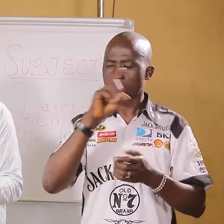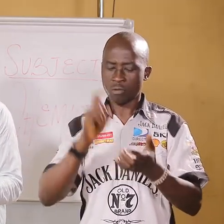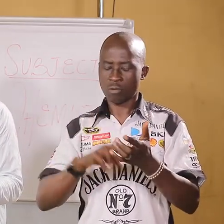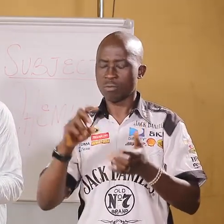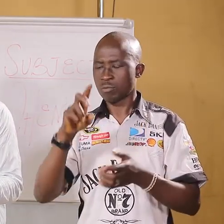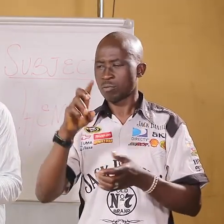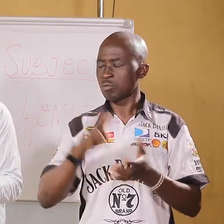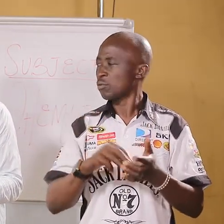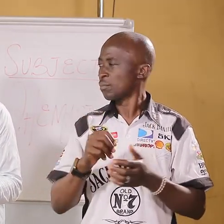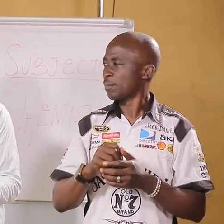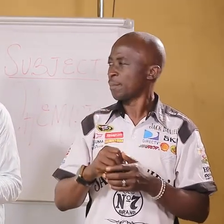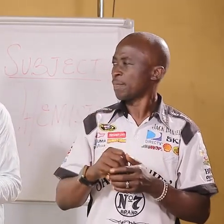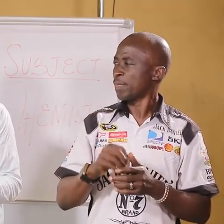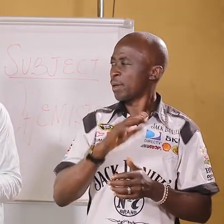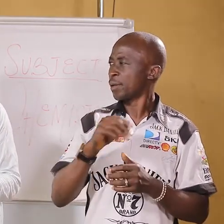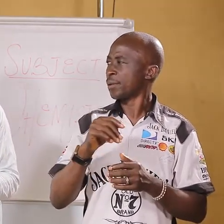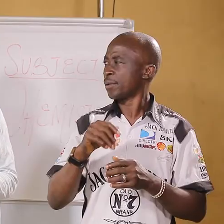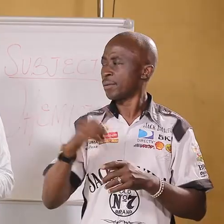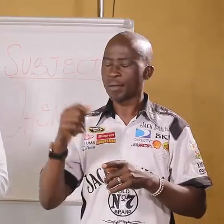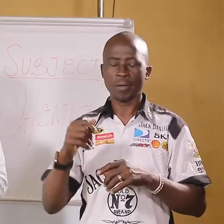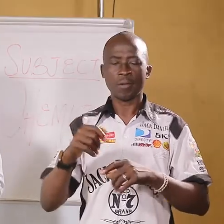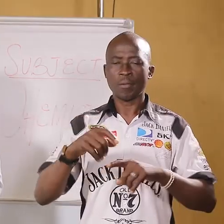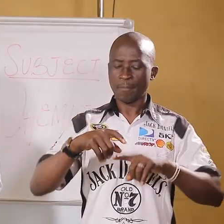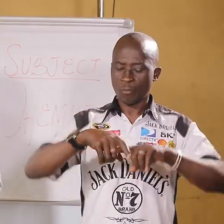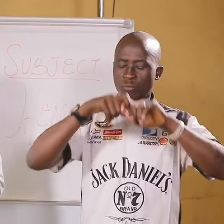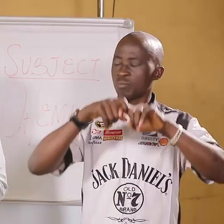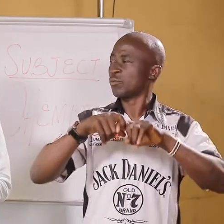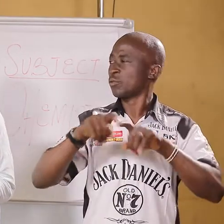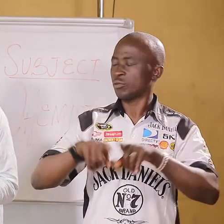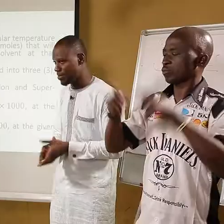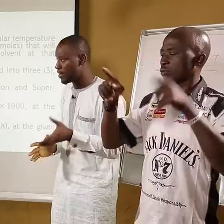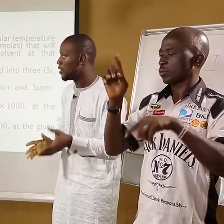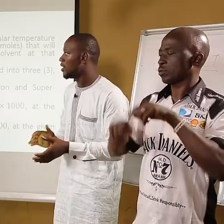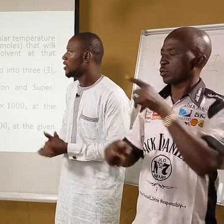the suspension, the size of the particles are greater than 1,000 nanometer.